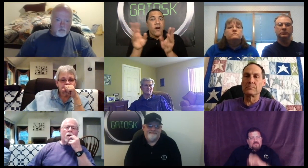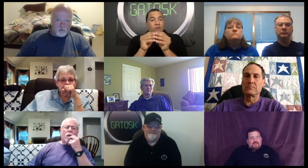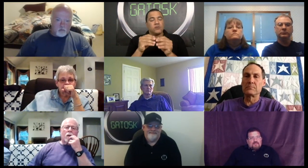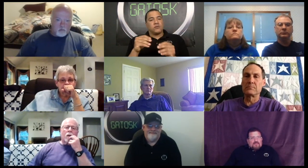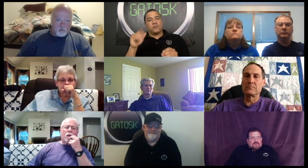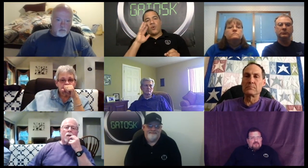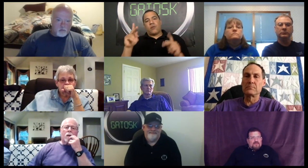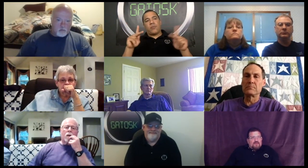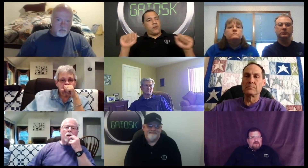next year,